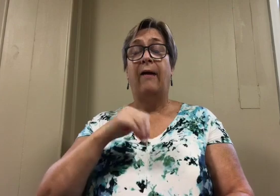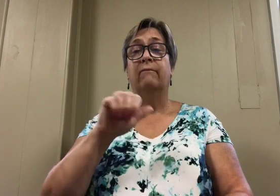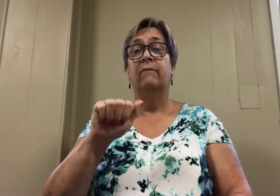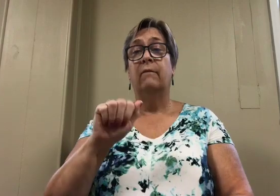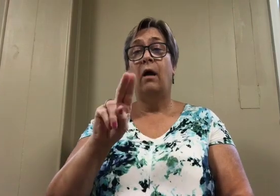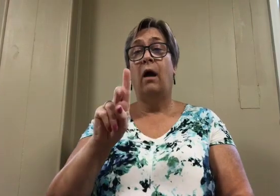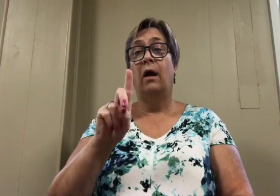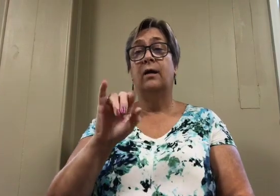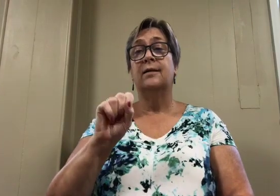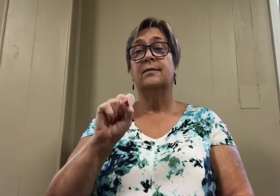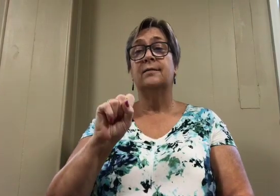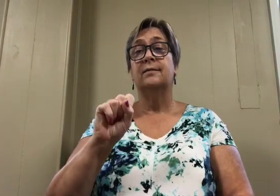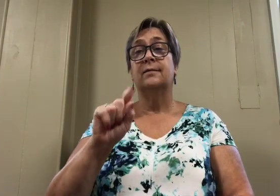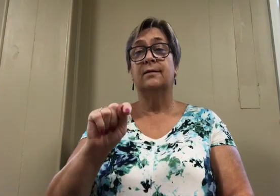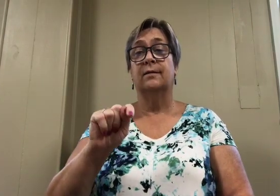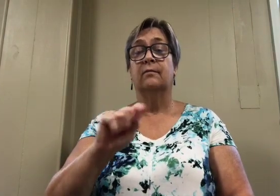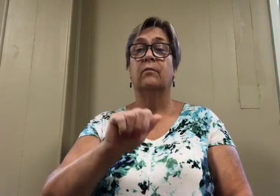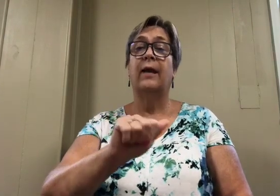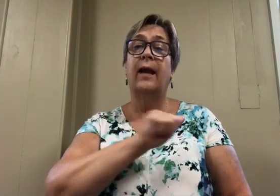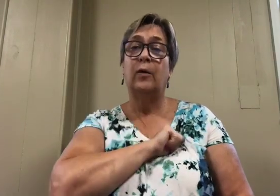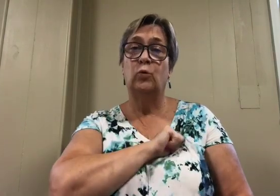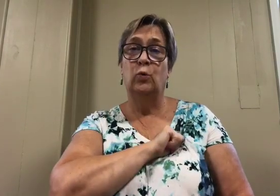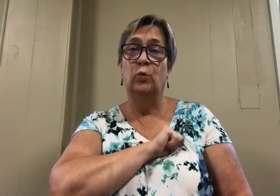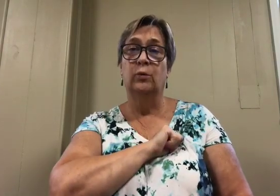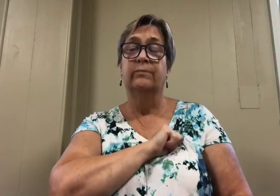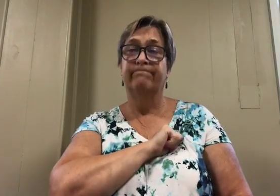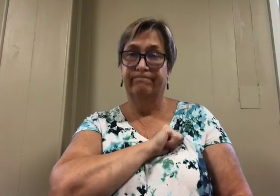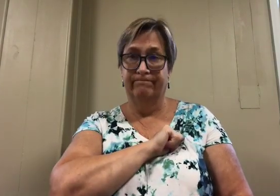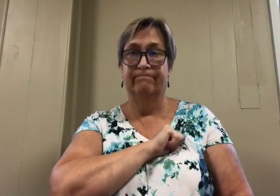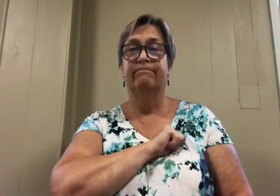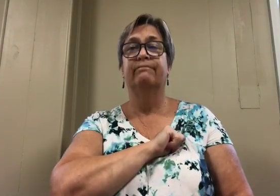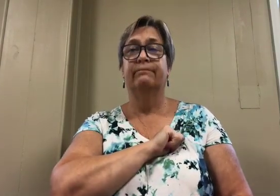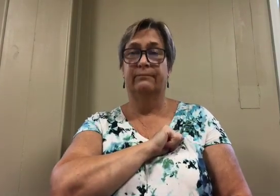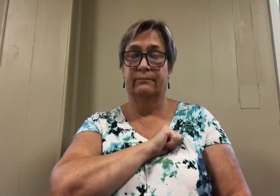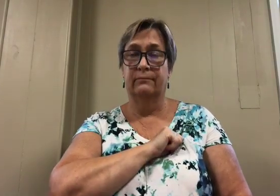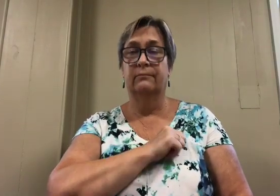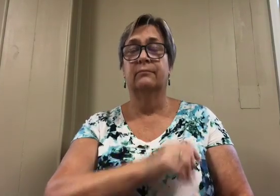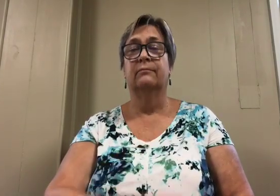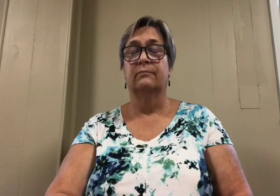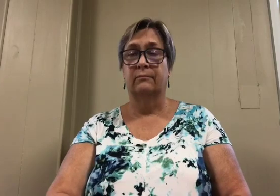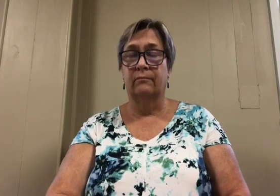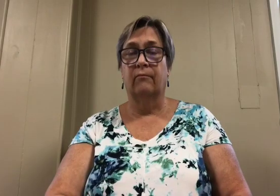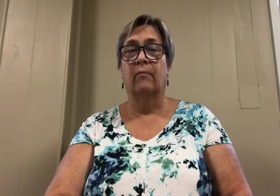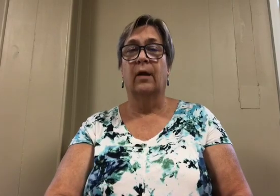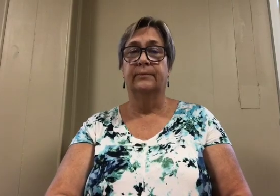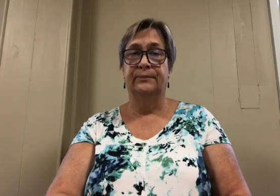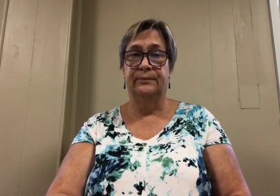autism expressed by both hearing and deaf person, an autist, is all part of an